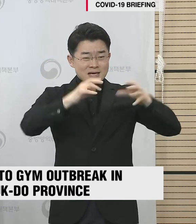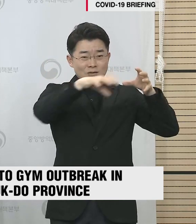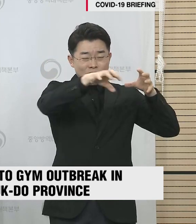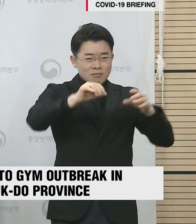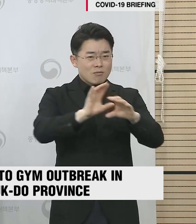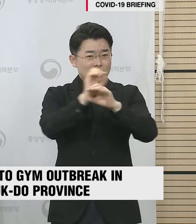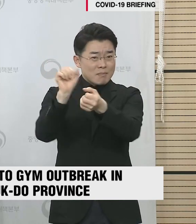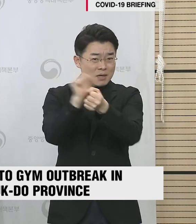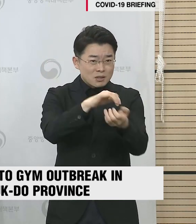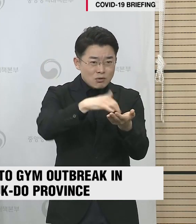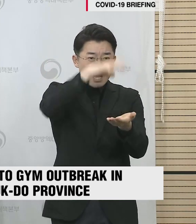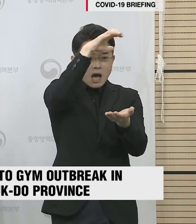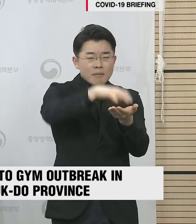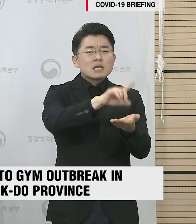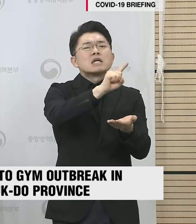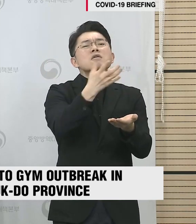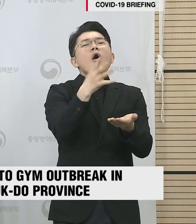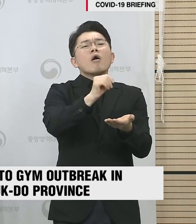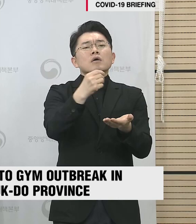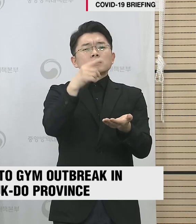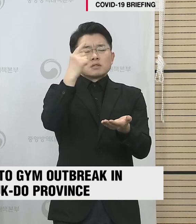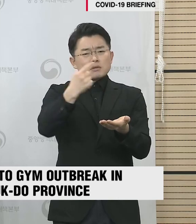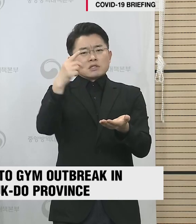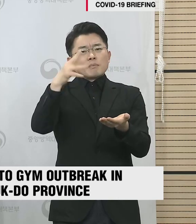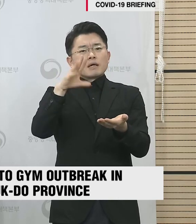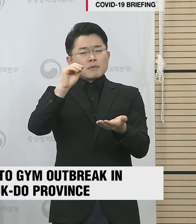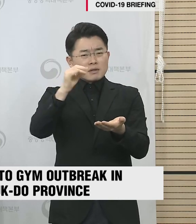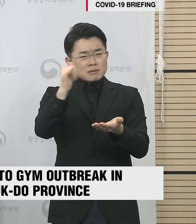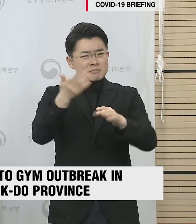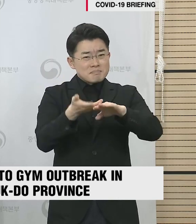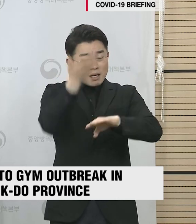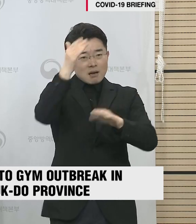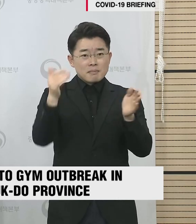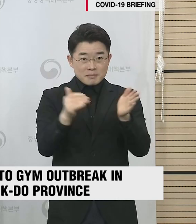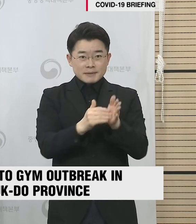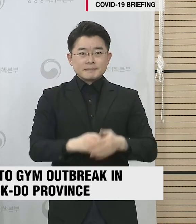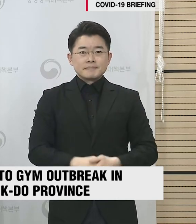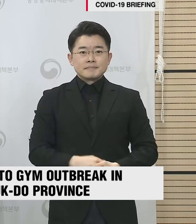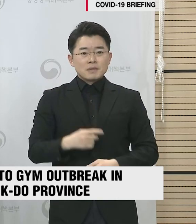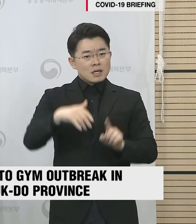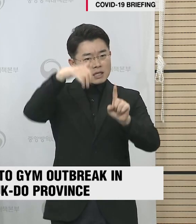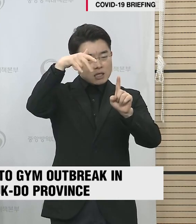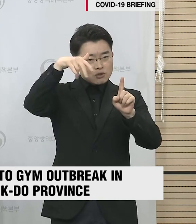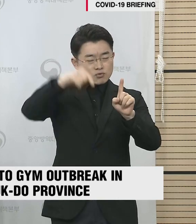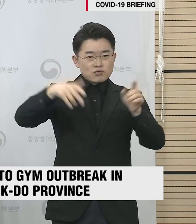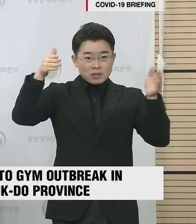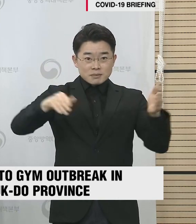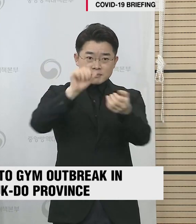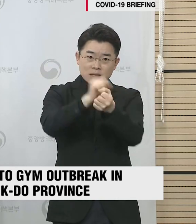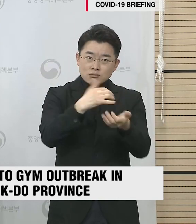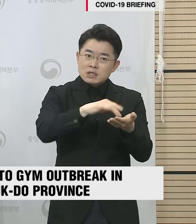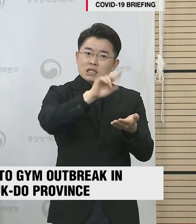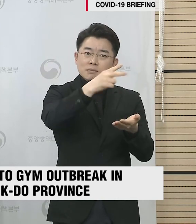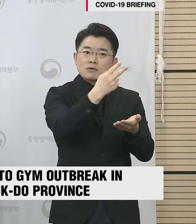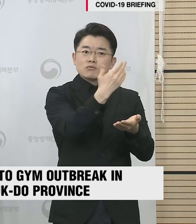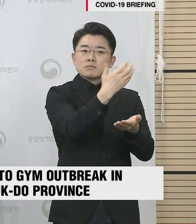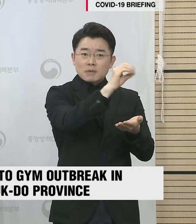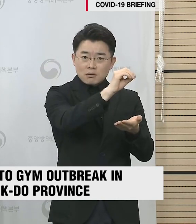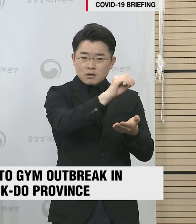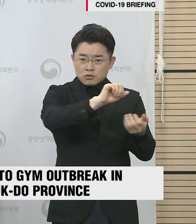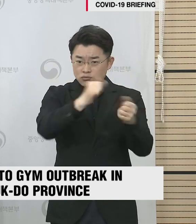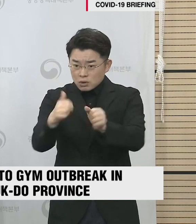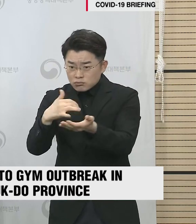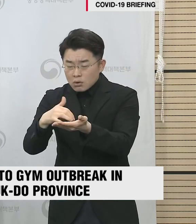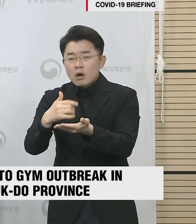the WHO data, we see that the total caseload now hovers and now tops